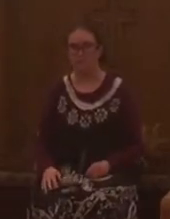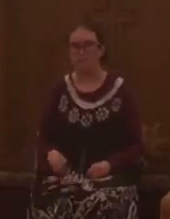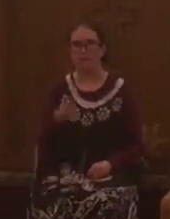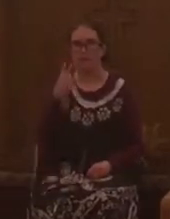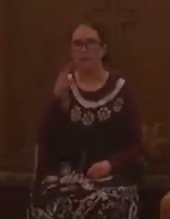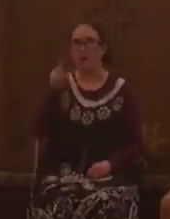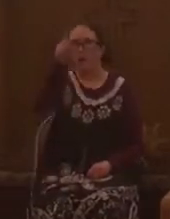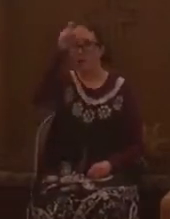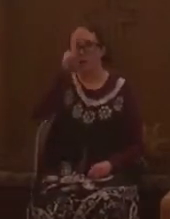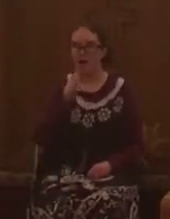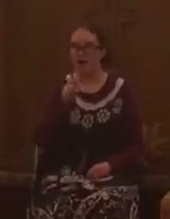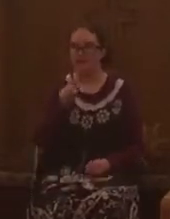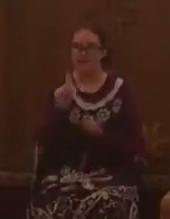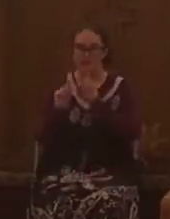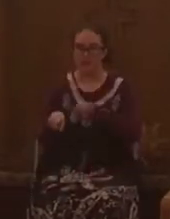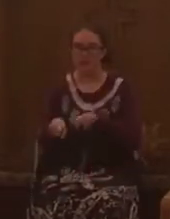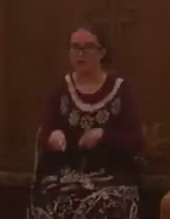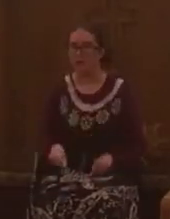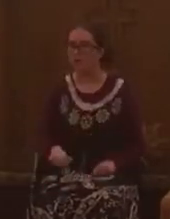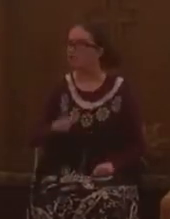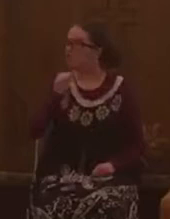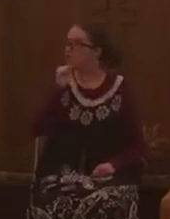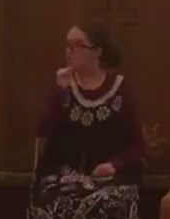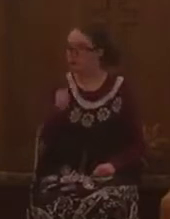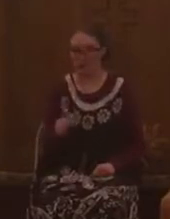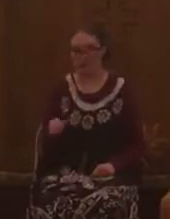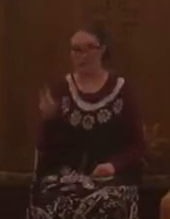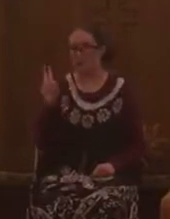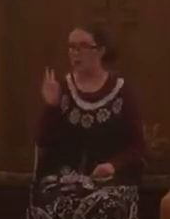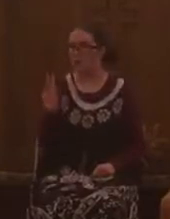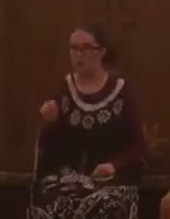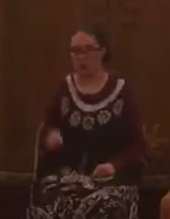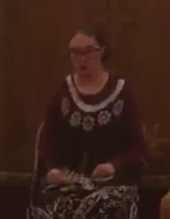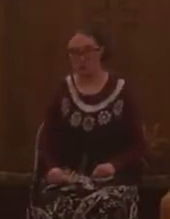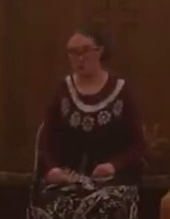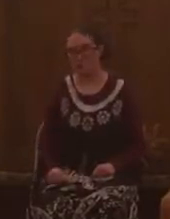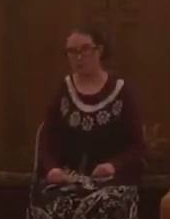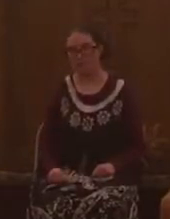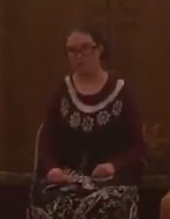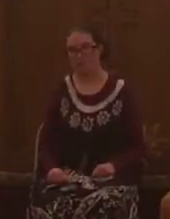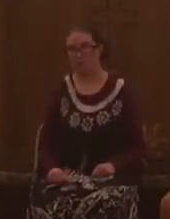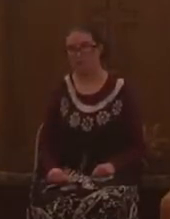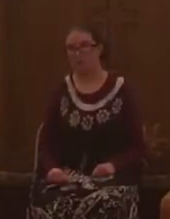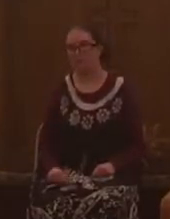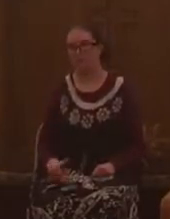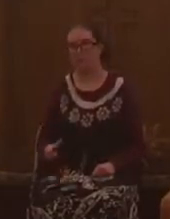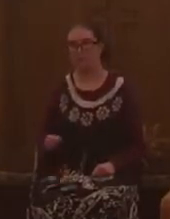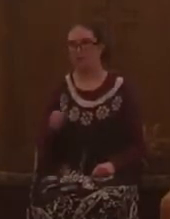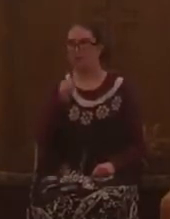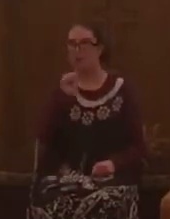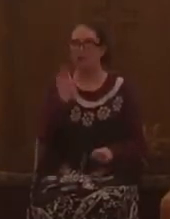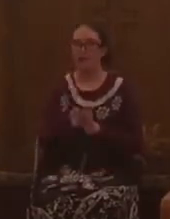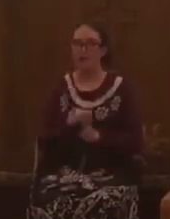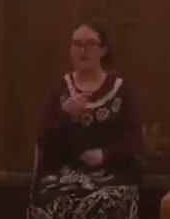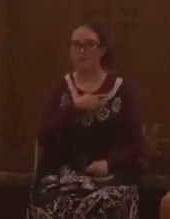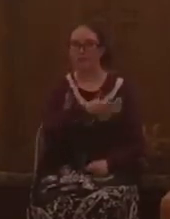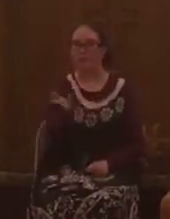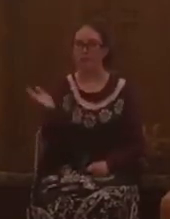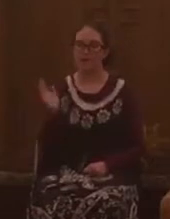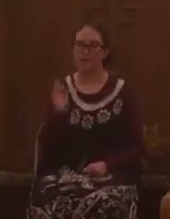to meet him. All those virgins arose and trimmed their lamps, and the foolish said unto the wise, give us of your oil, for our lamps are gone